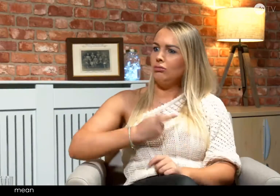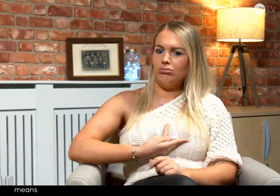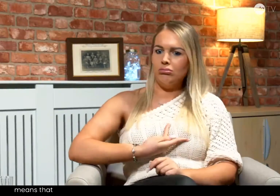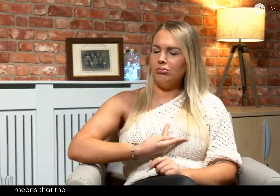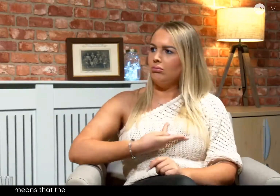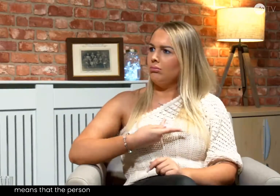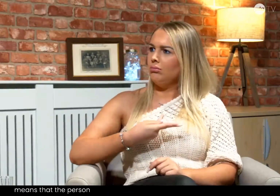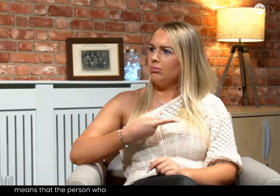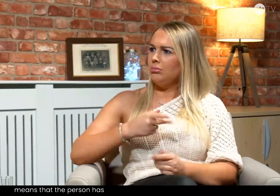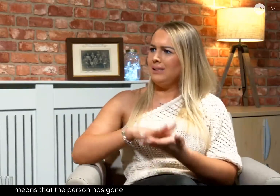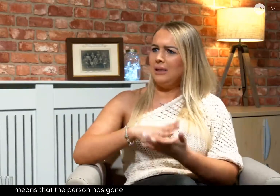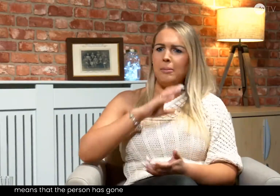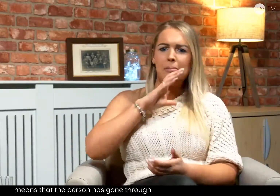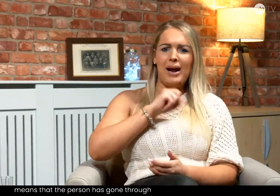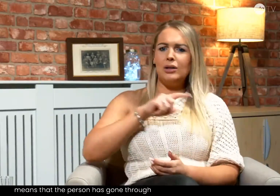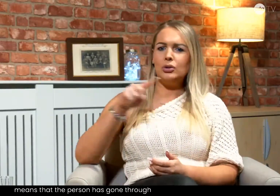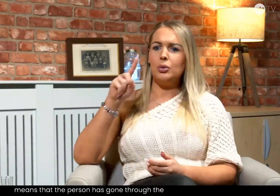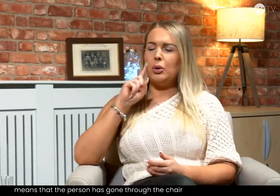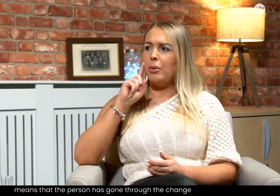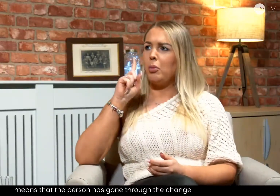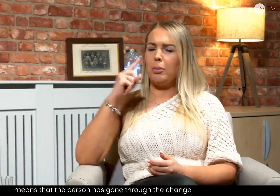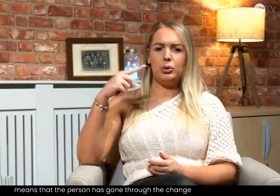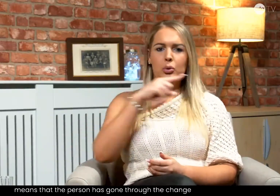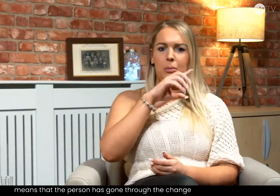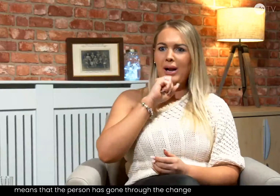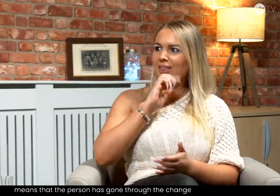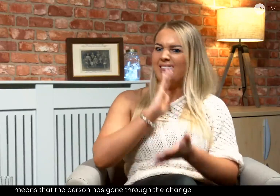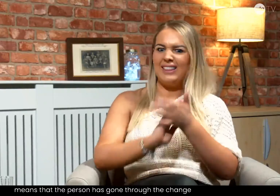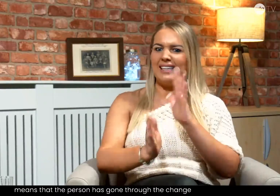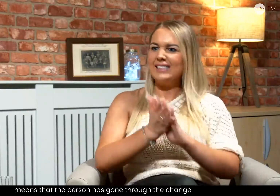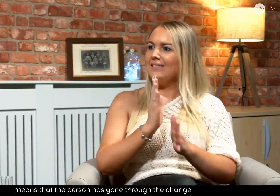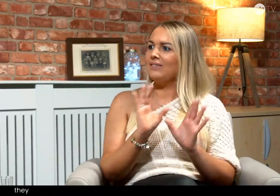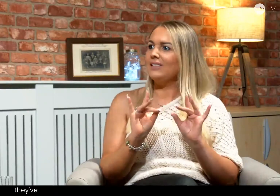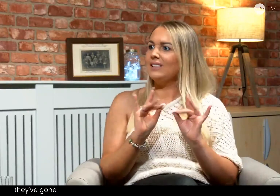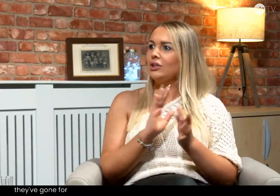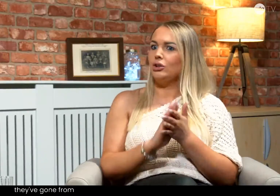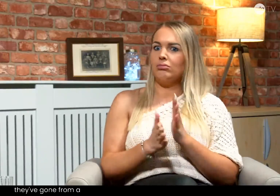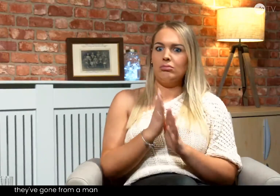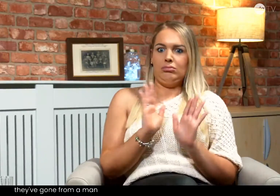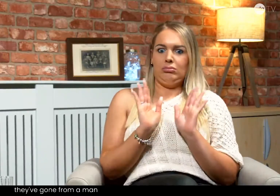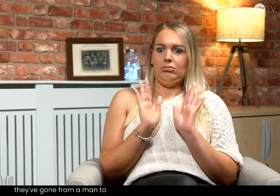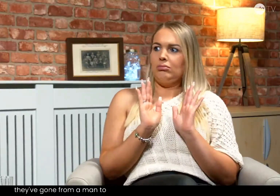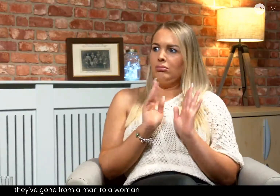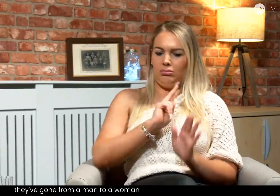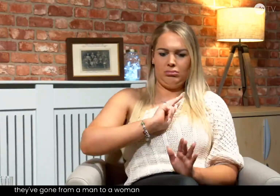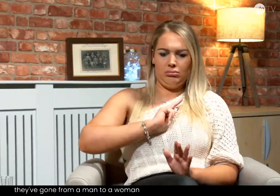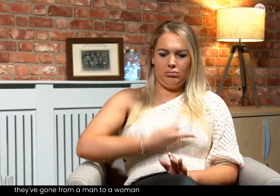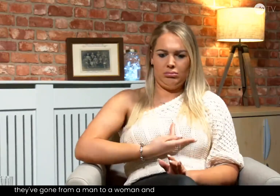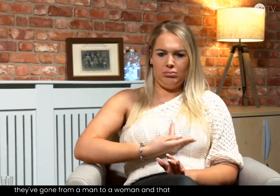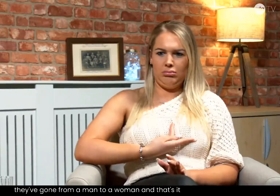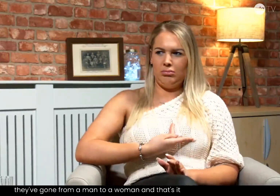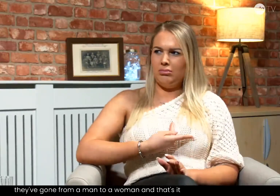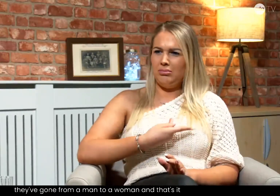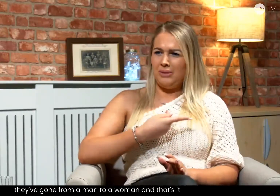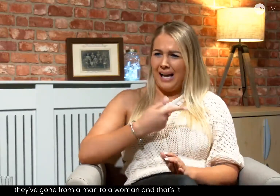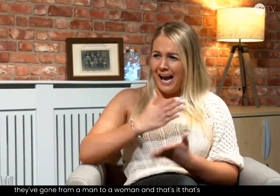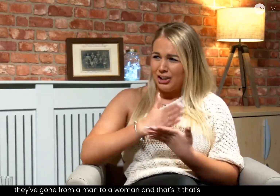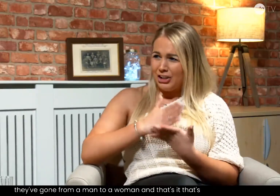through the change. They've gone from a man to a woman, and that's it. That's the end of the journey. You know, changed and